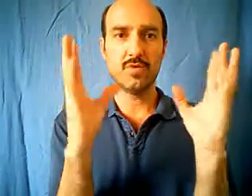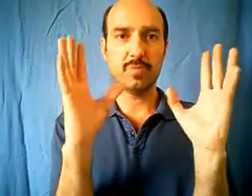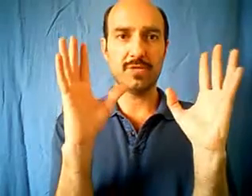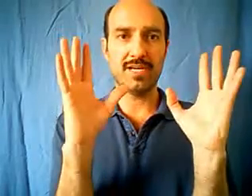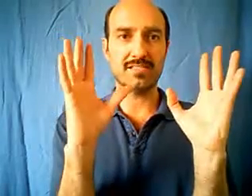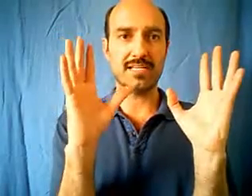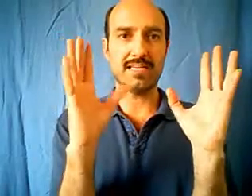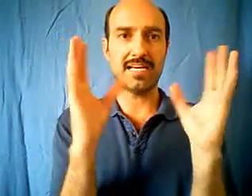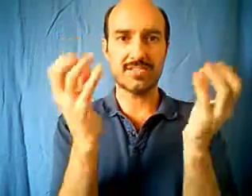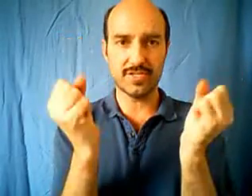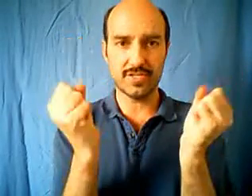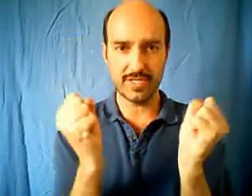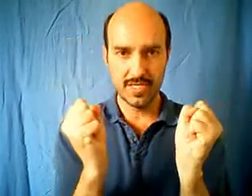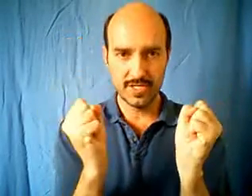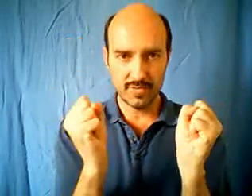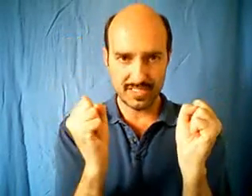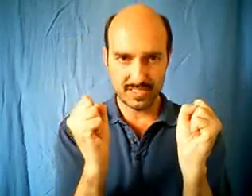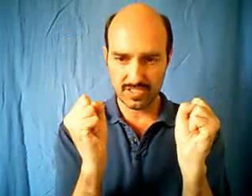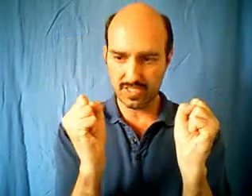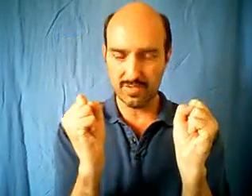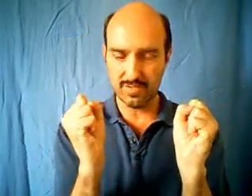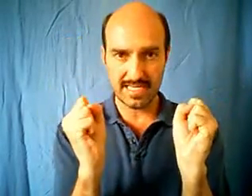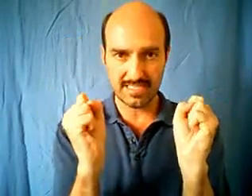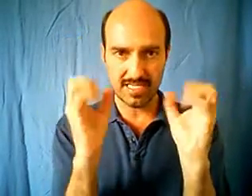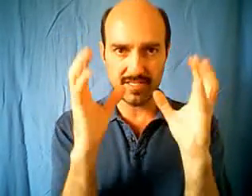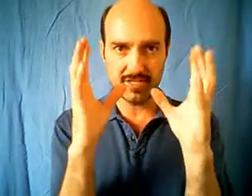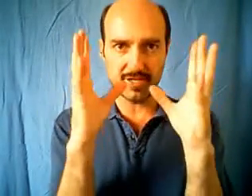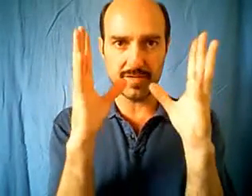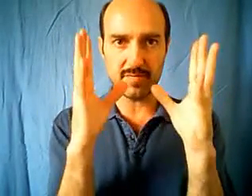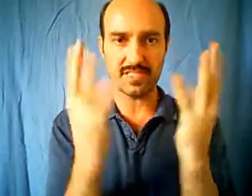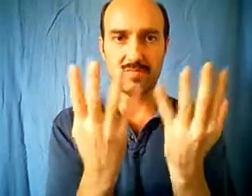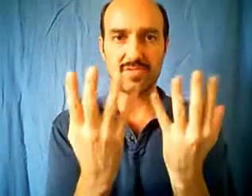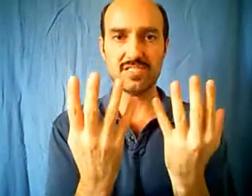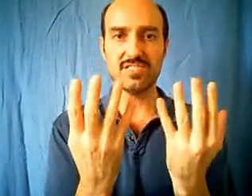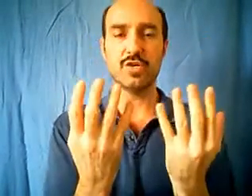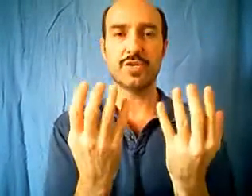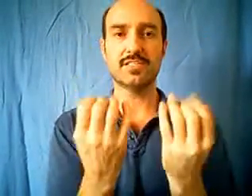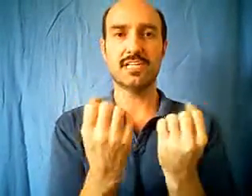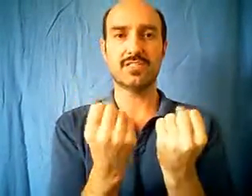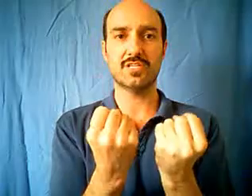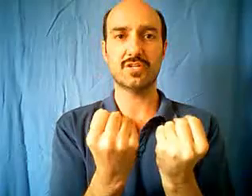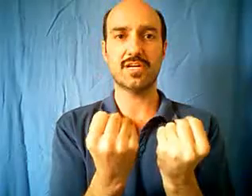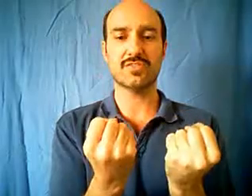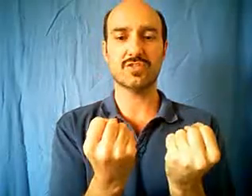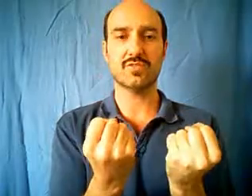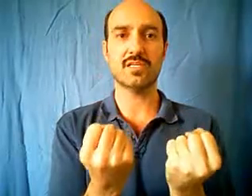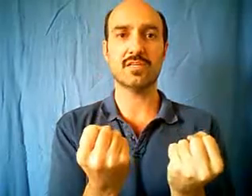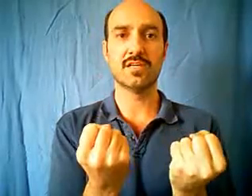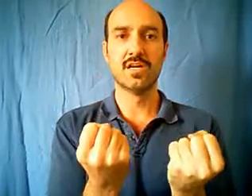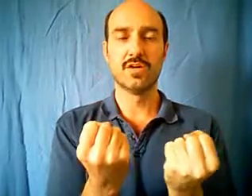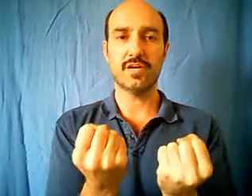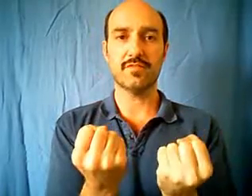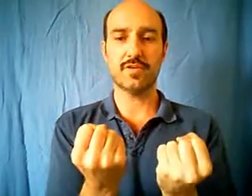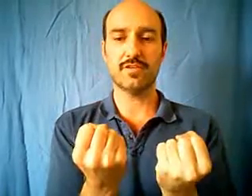open your hands like that. So you're basically starting with the S, and then you're going up, except this is the orientation that your hands should be in. Right in front of you,